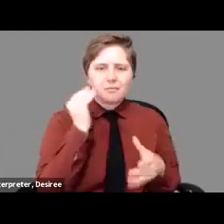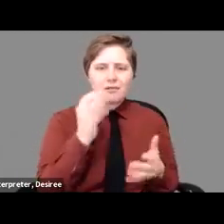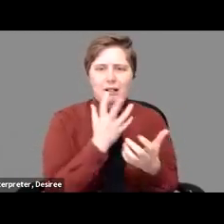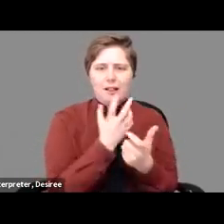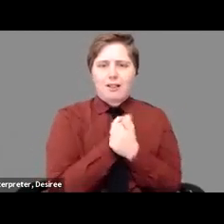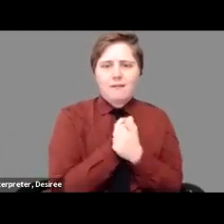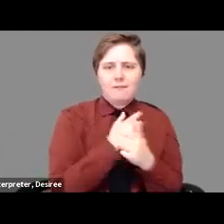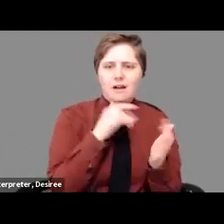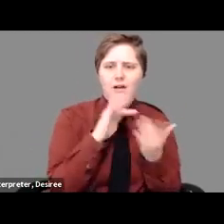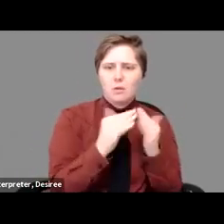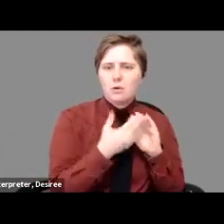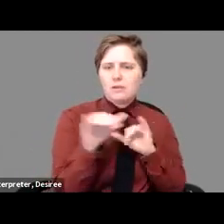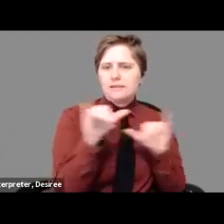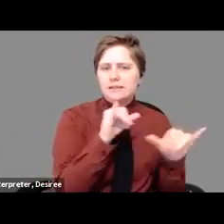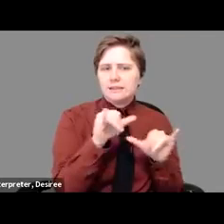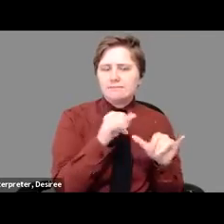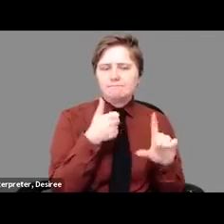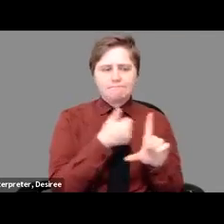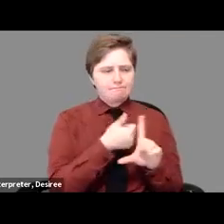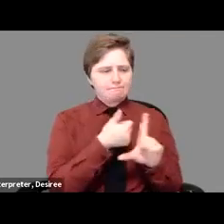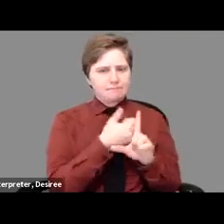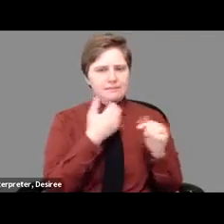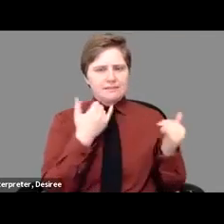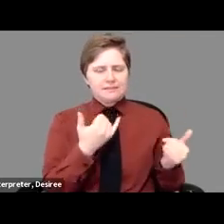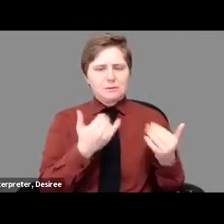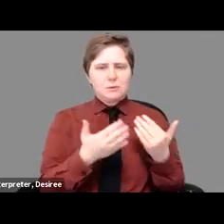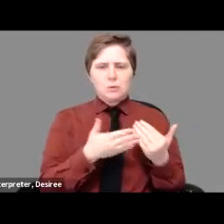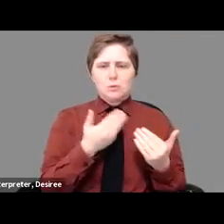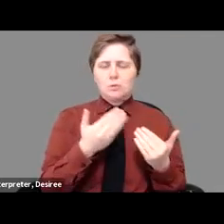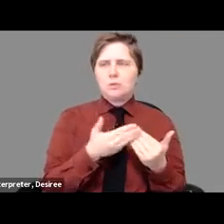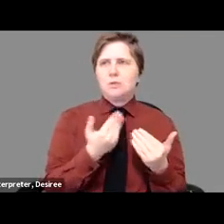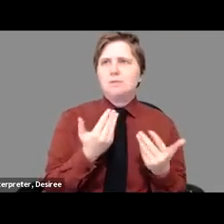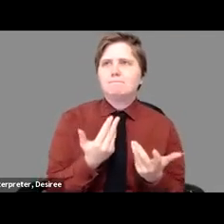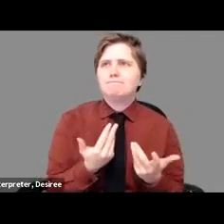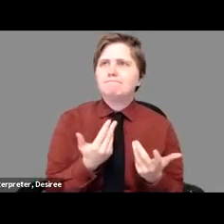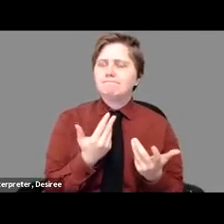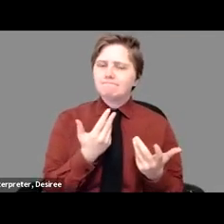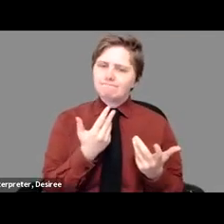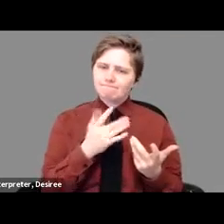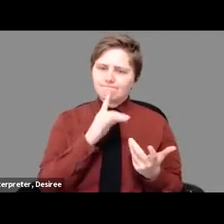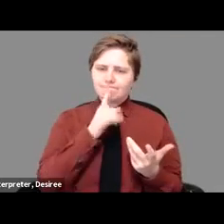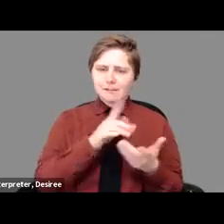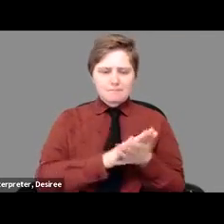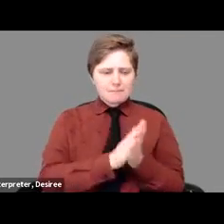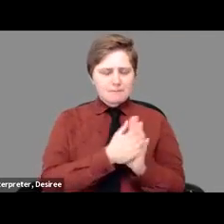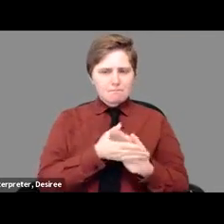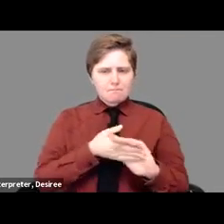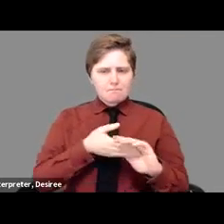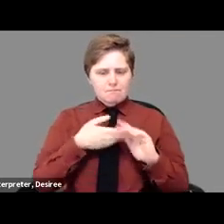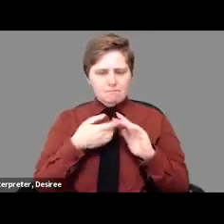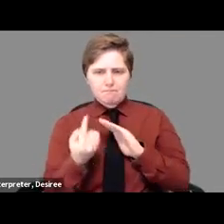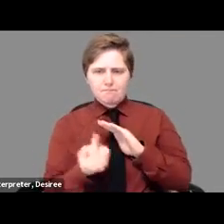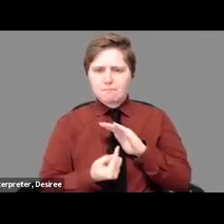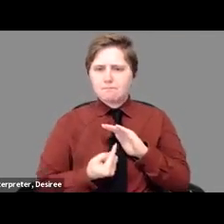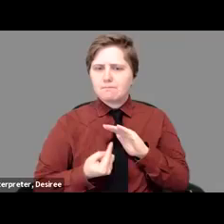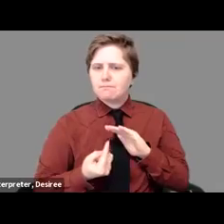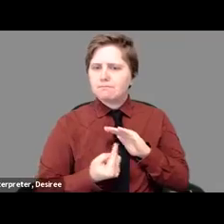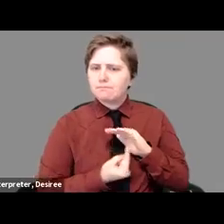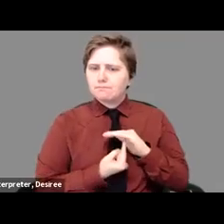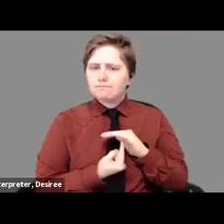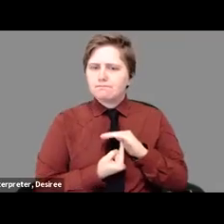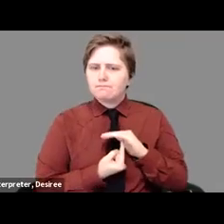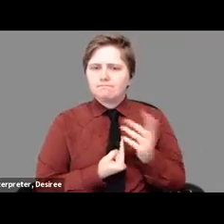and they almost end up really alone in their own experiences with